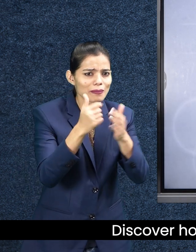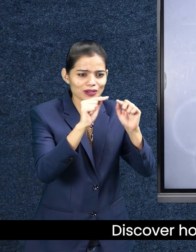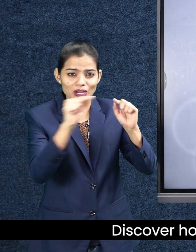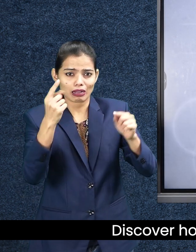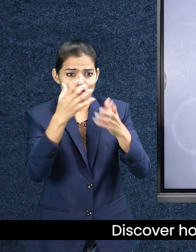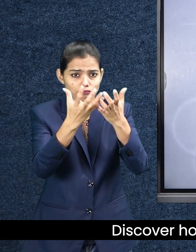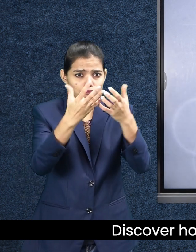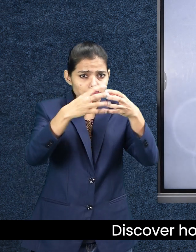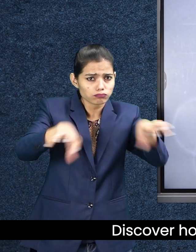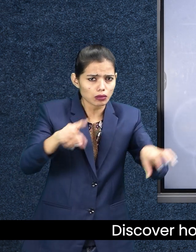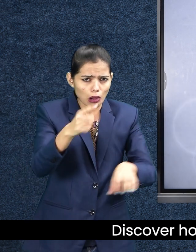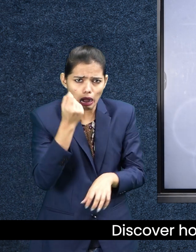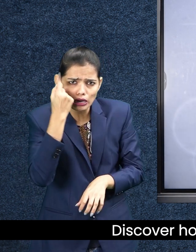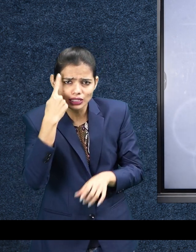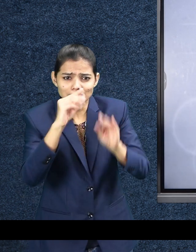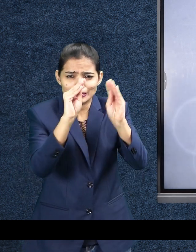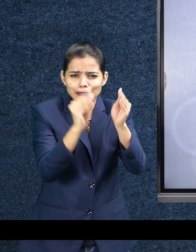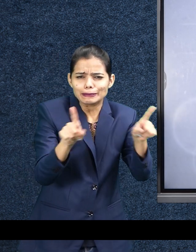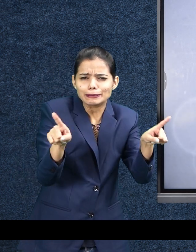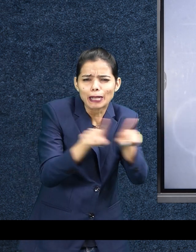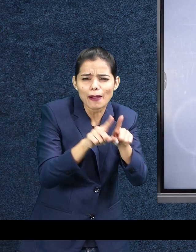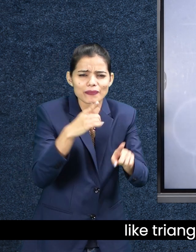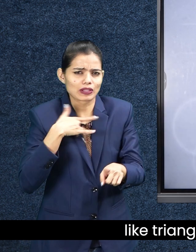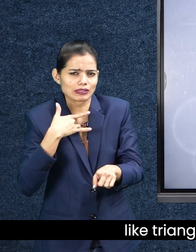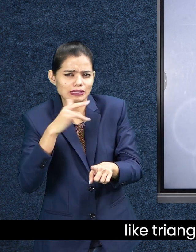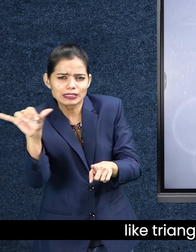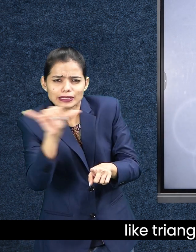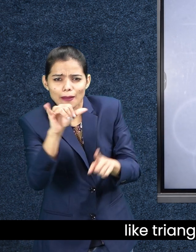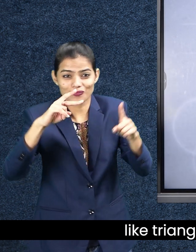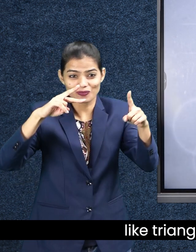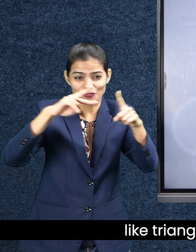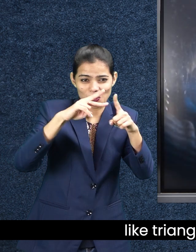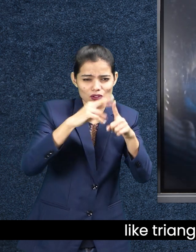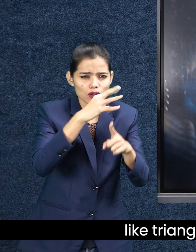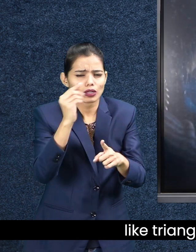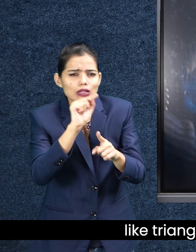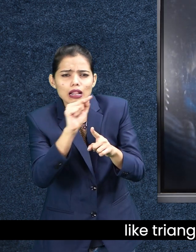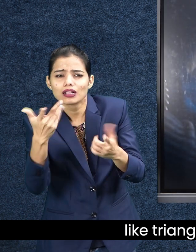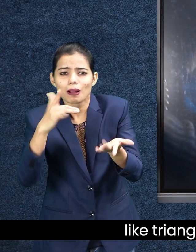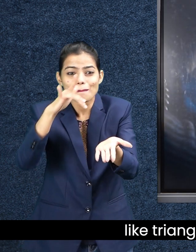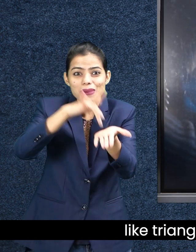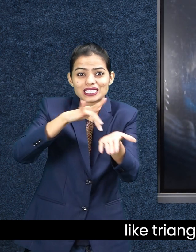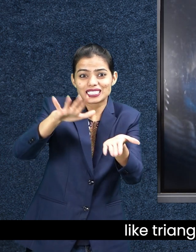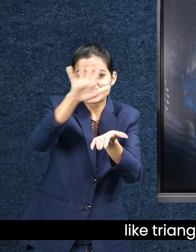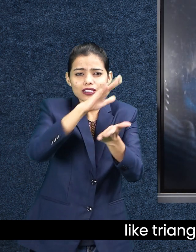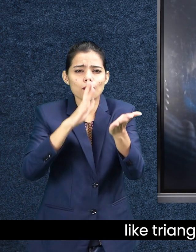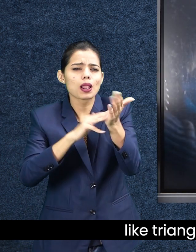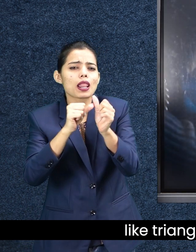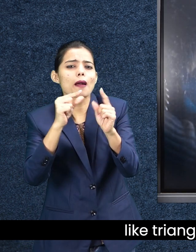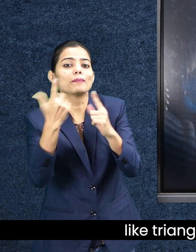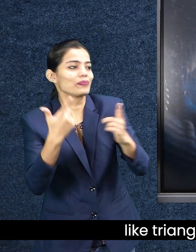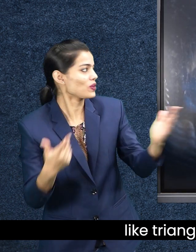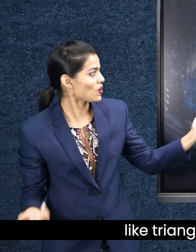us split lines, understand shapes like triangles and even locate places on map.